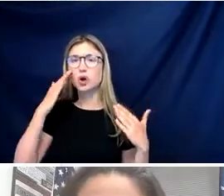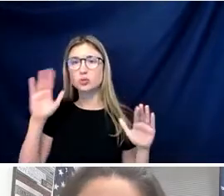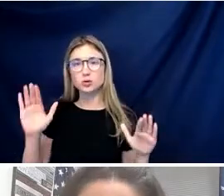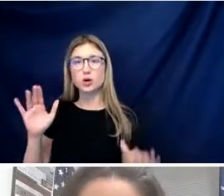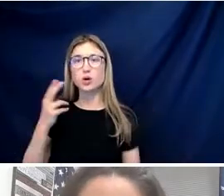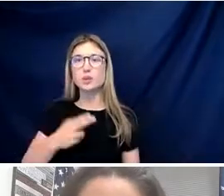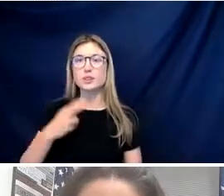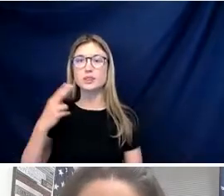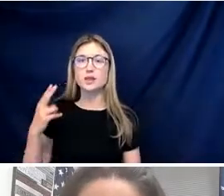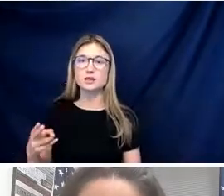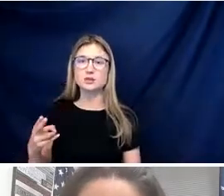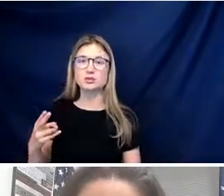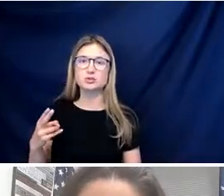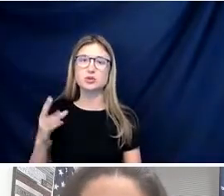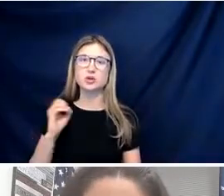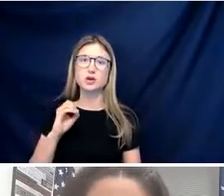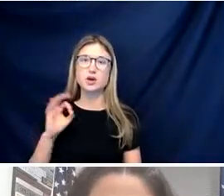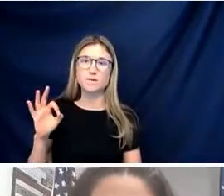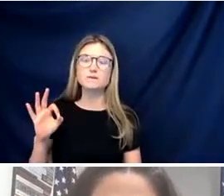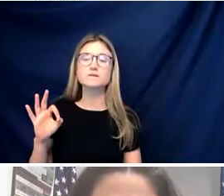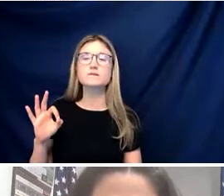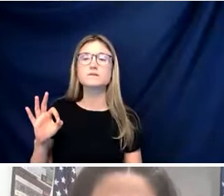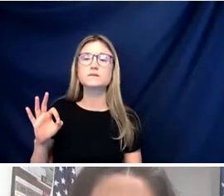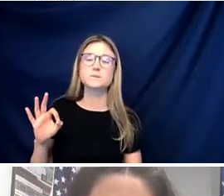history of the